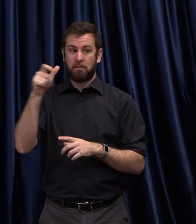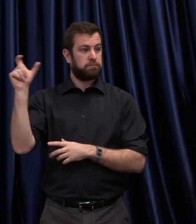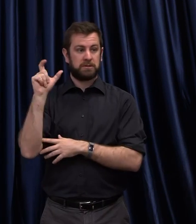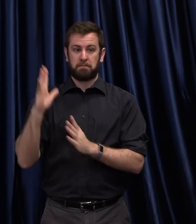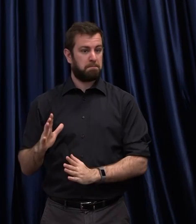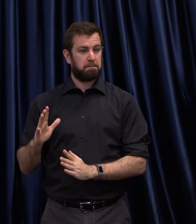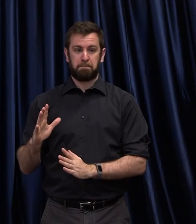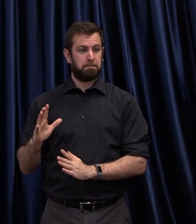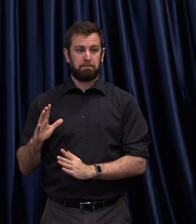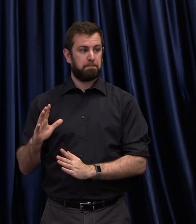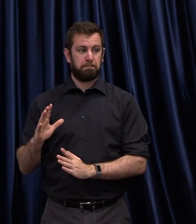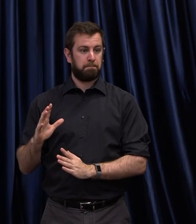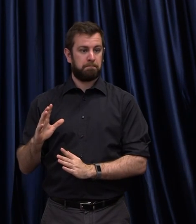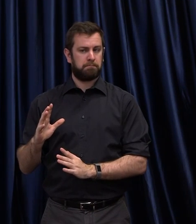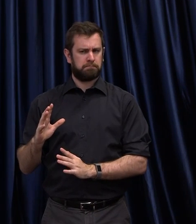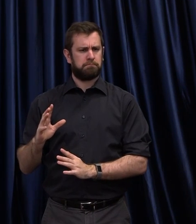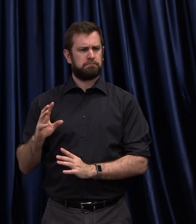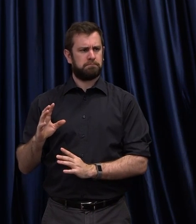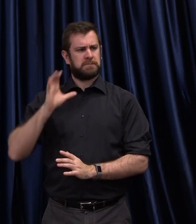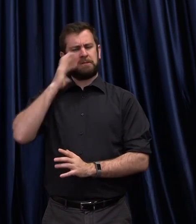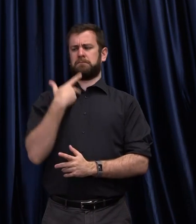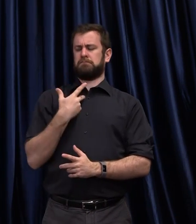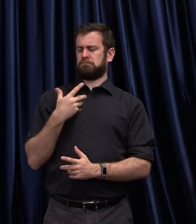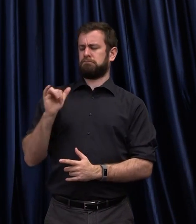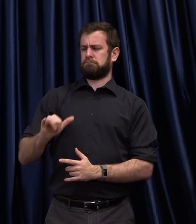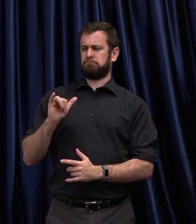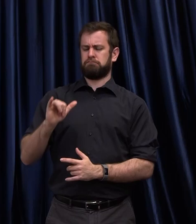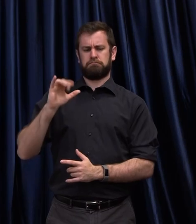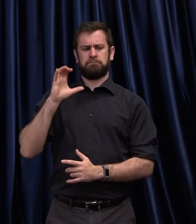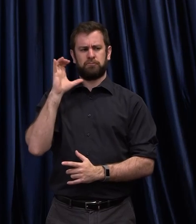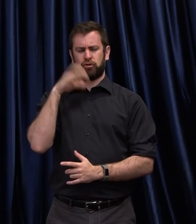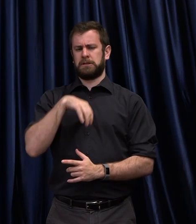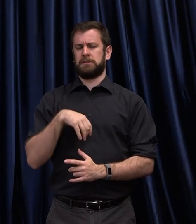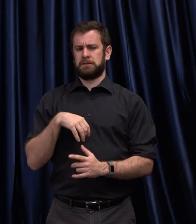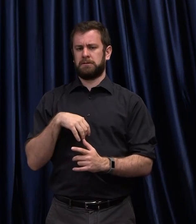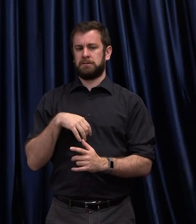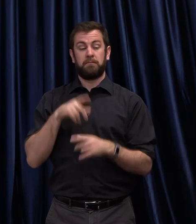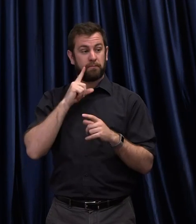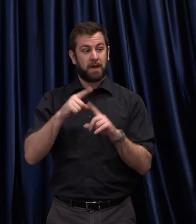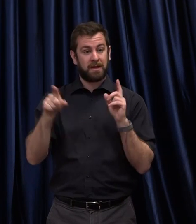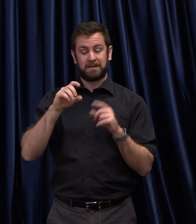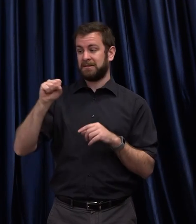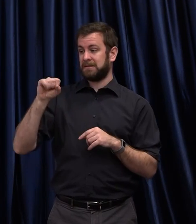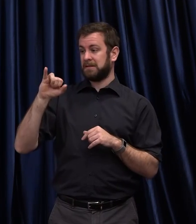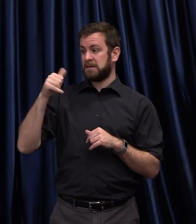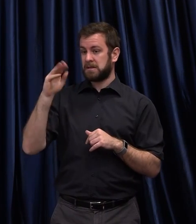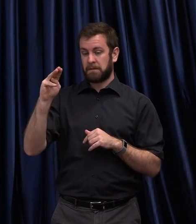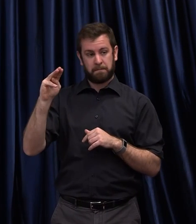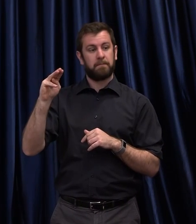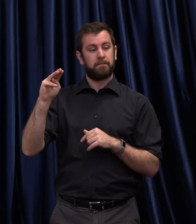Muslims. And that might sound strange to you, but the word, the root word of siyam is